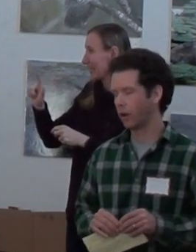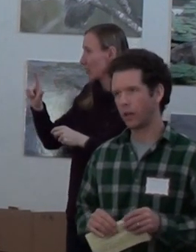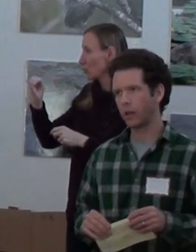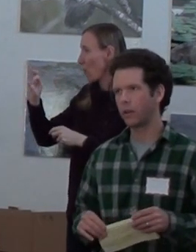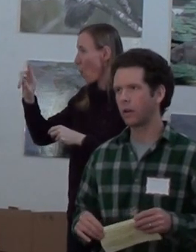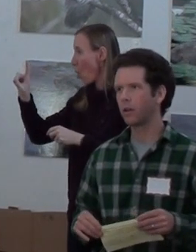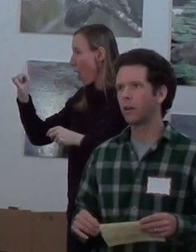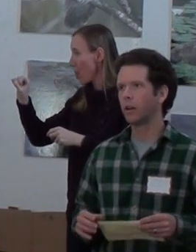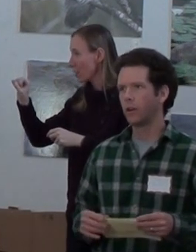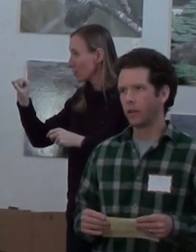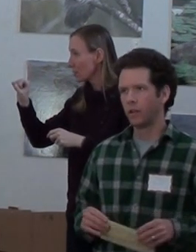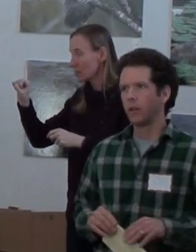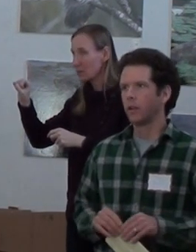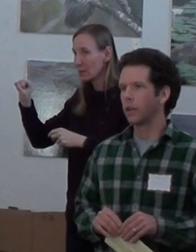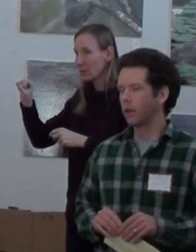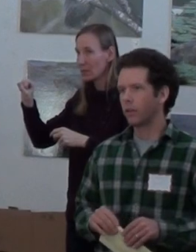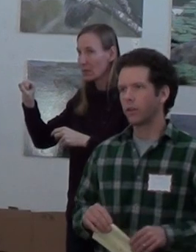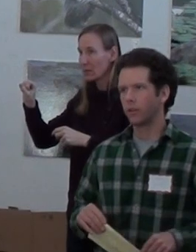You know, do you use